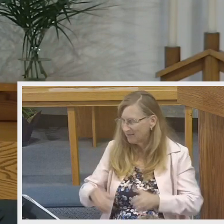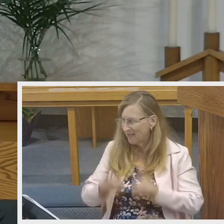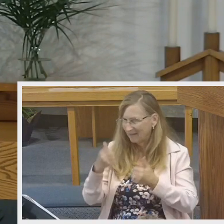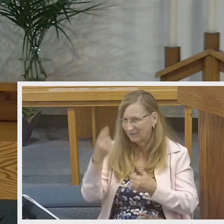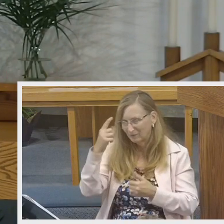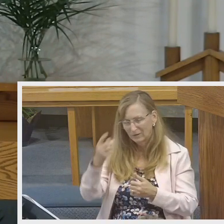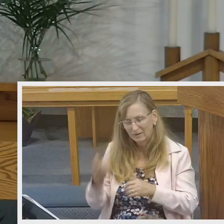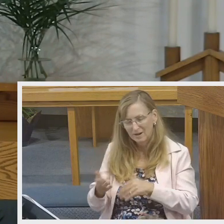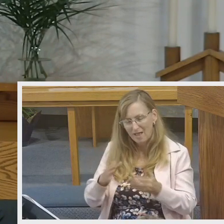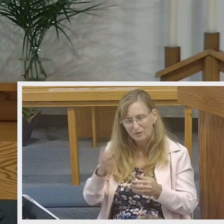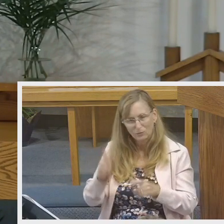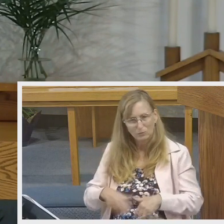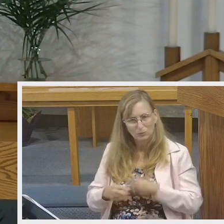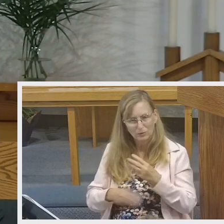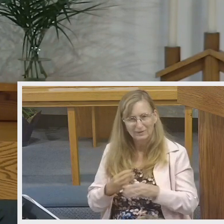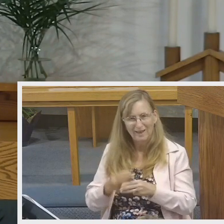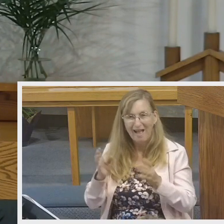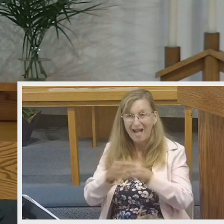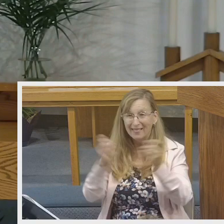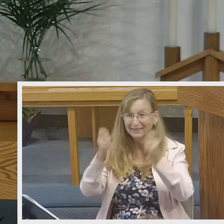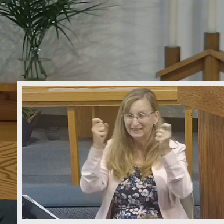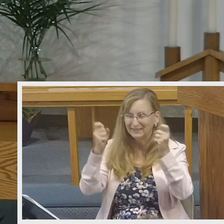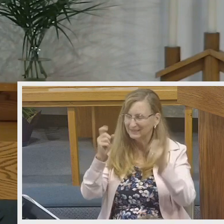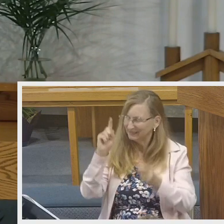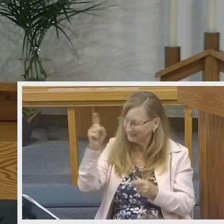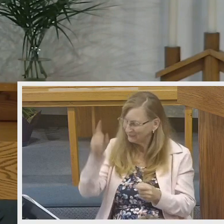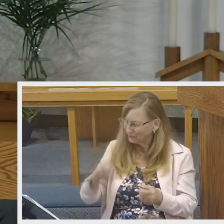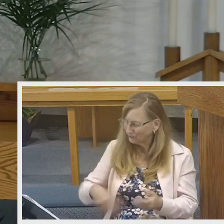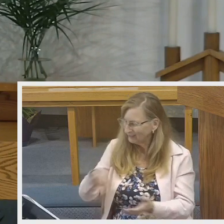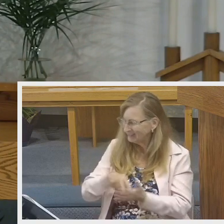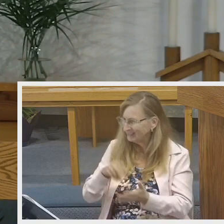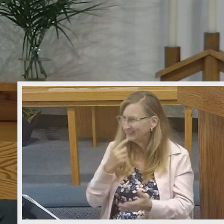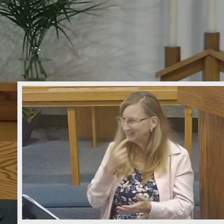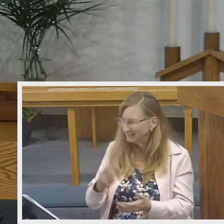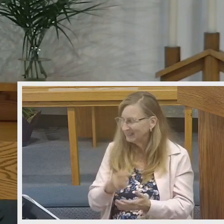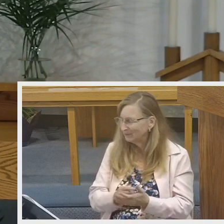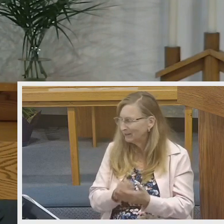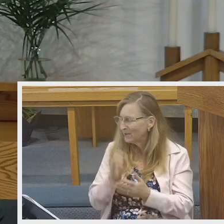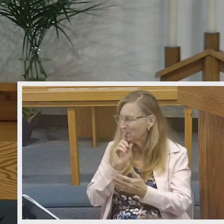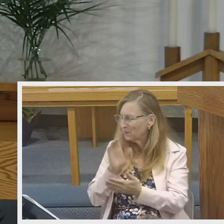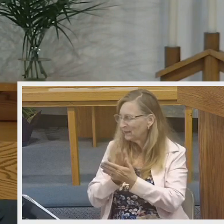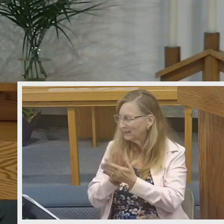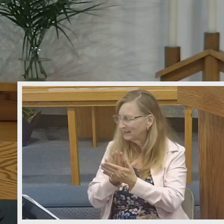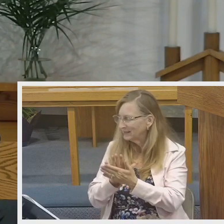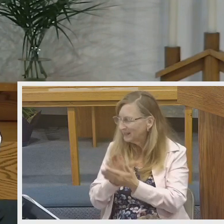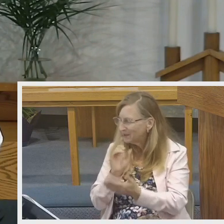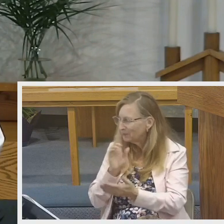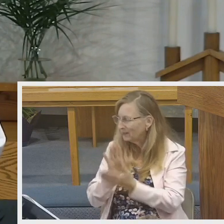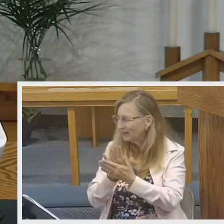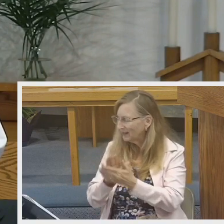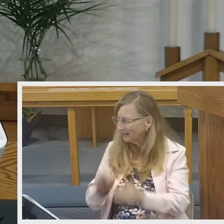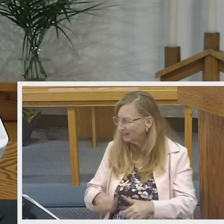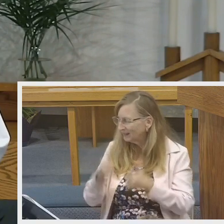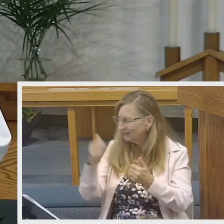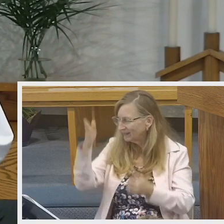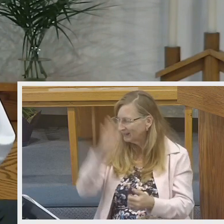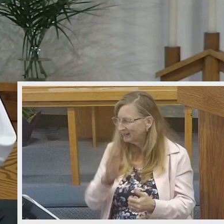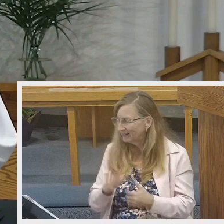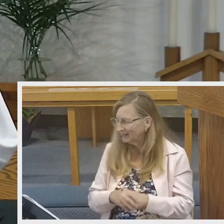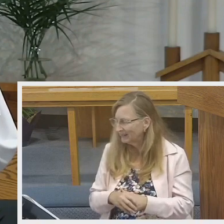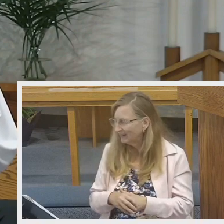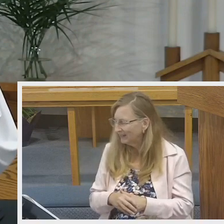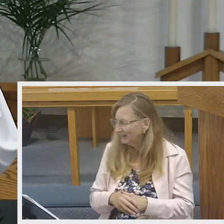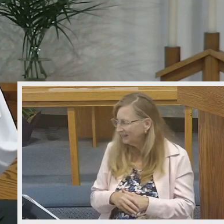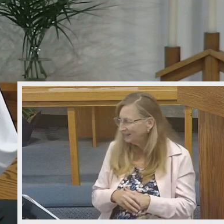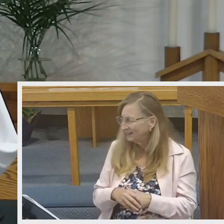Alleluia. Christ is risen. He is risen indeed. Praise the Lord. Praise the living God. Our